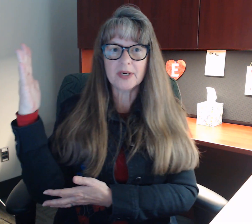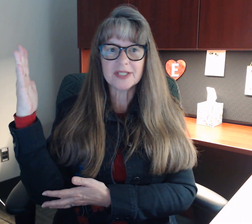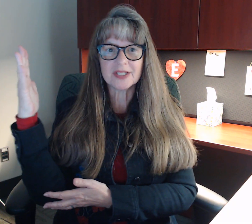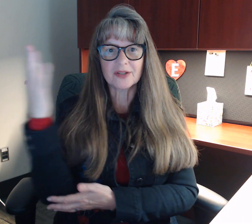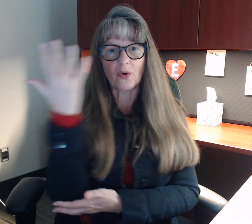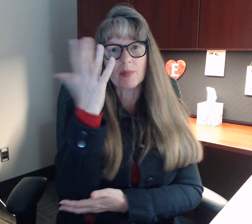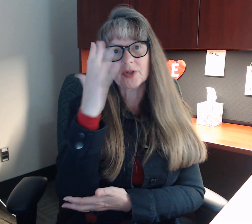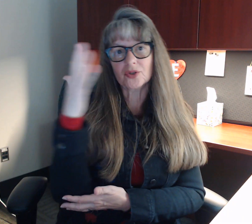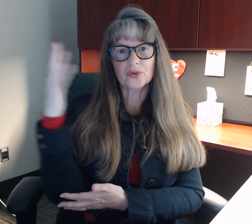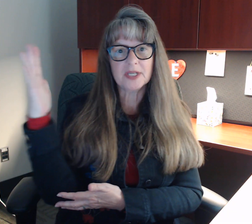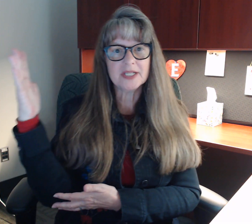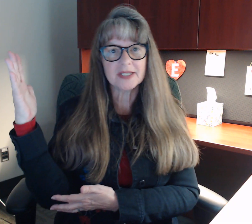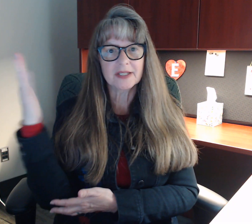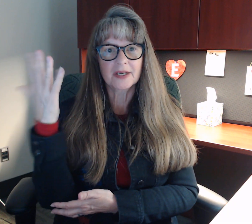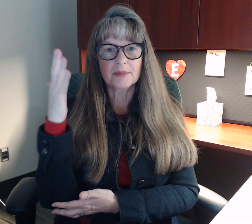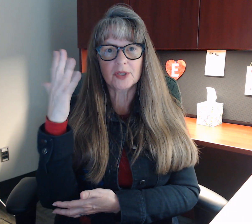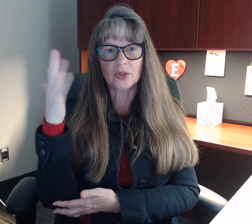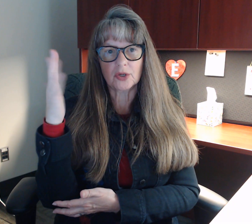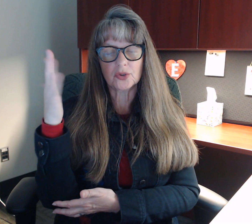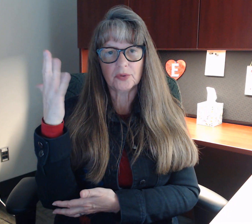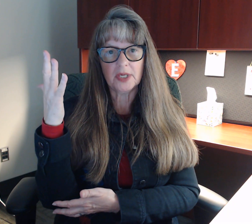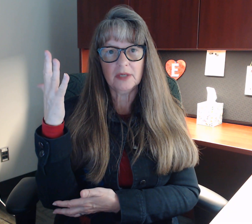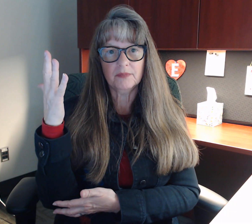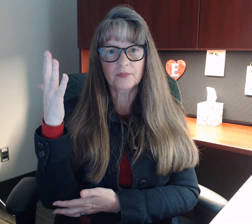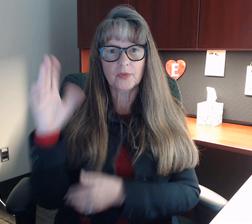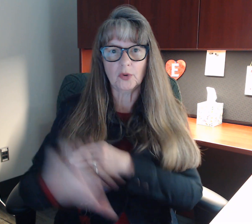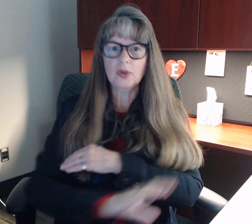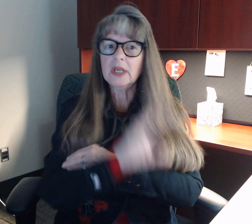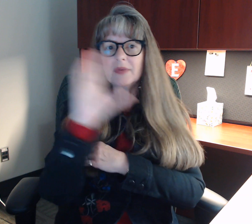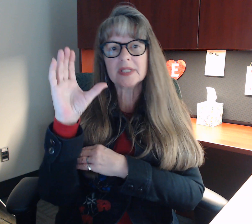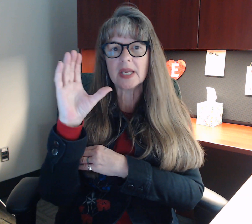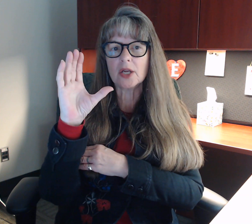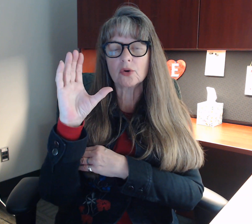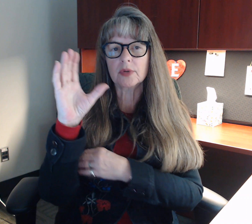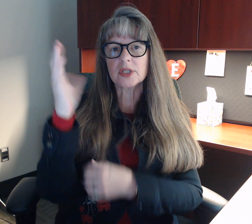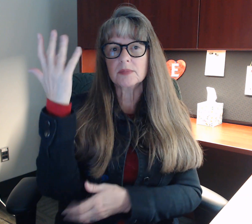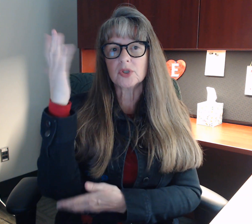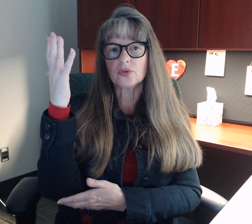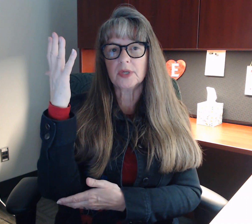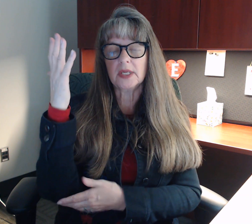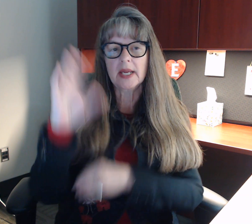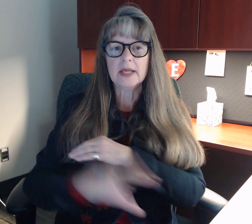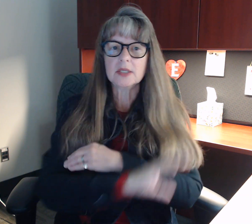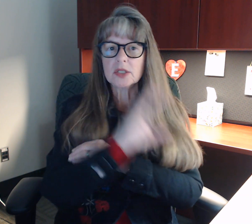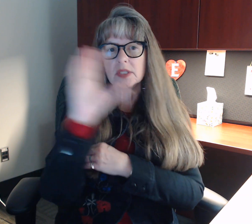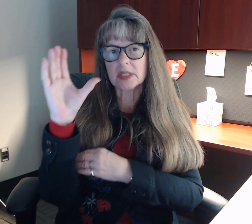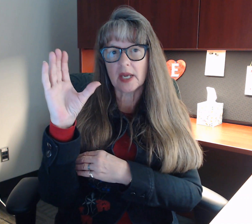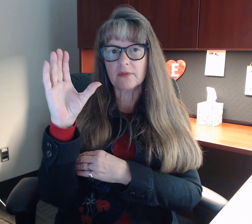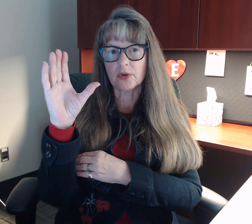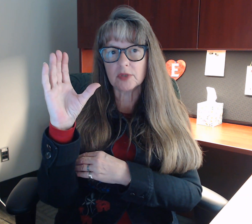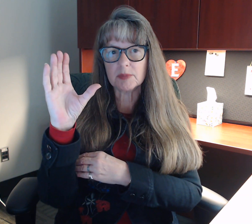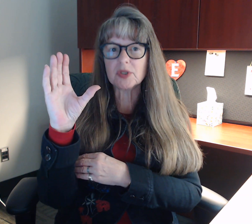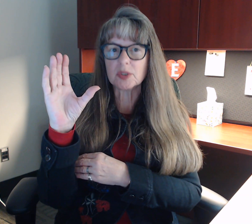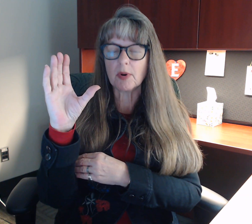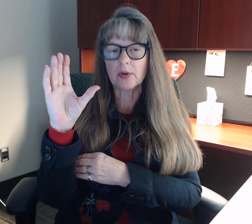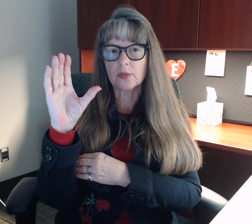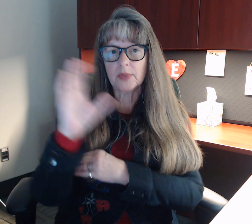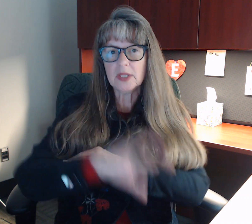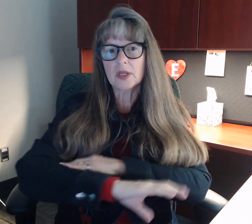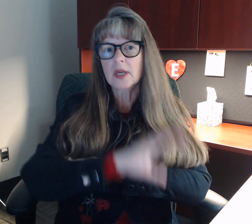forest, a whole bunch of trees, but a tree. Or you can even say a Christmas tree. This is the sign for Christmas. It's part of the wreath, but